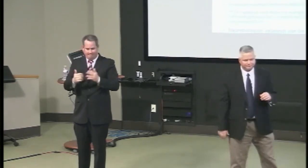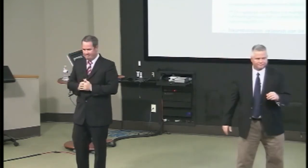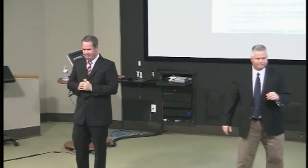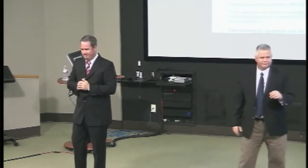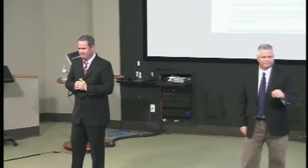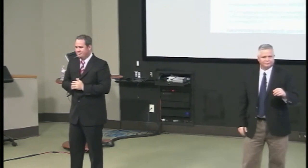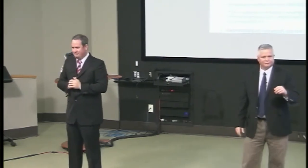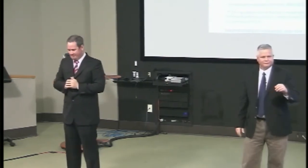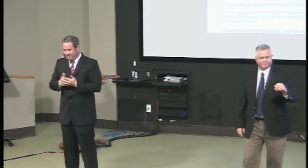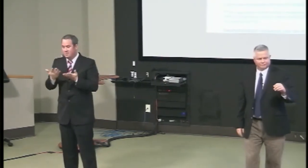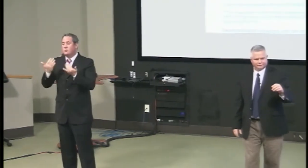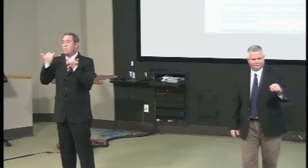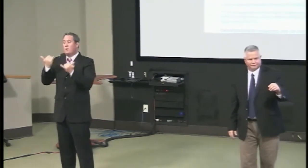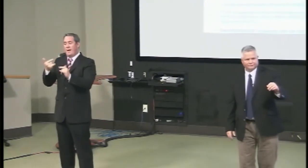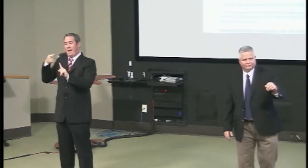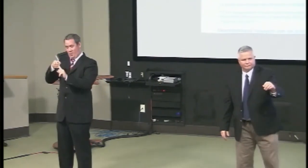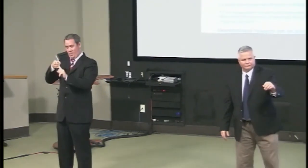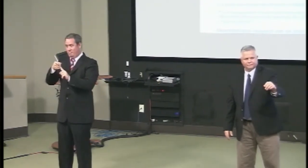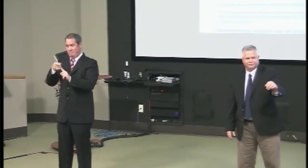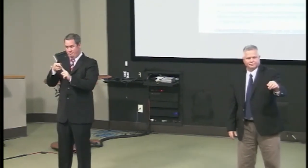much.